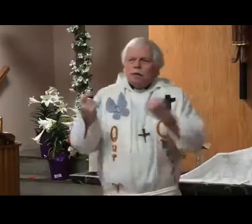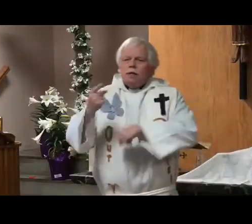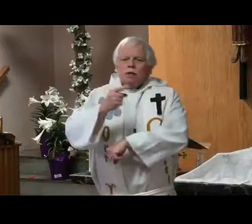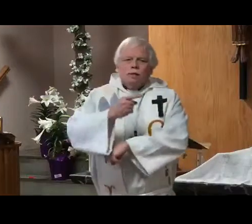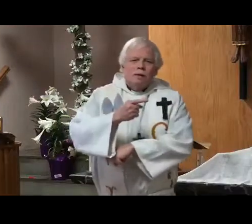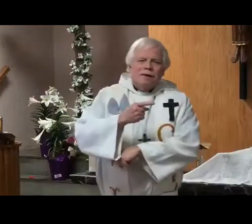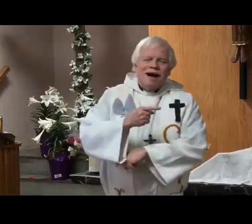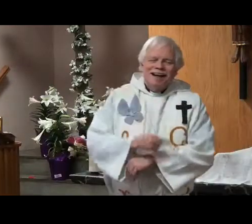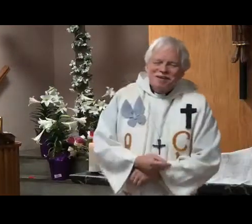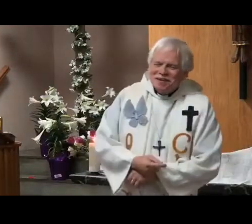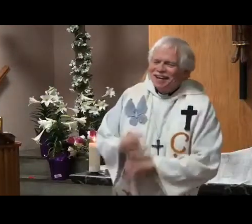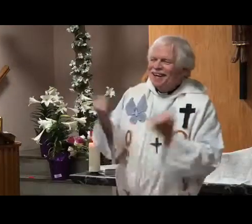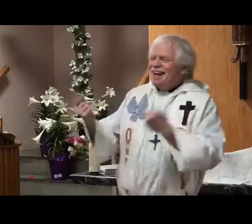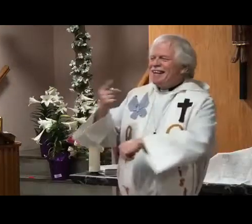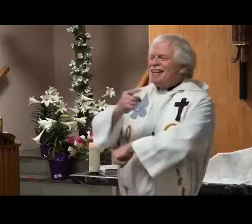Hallelujah.